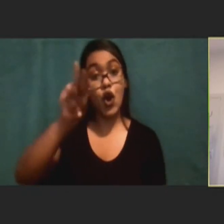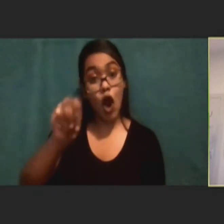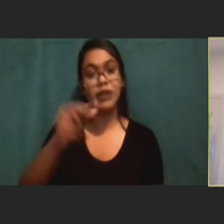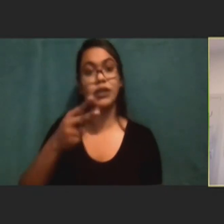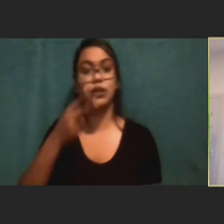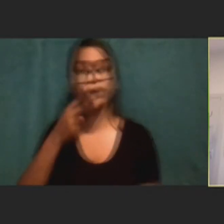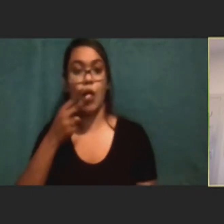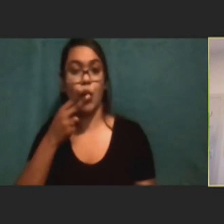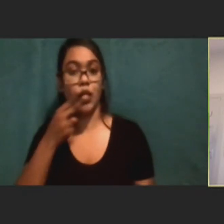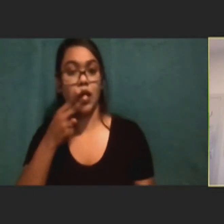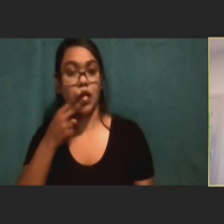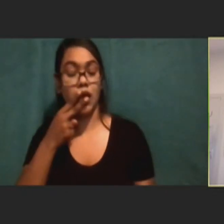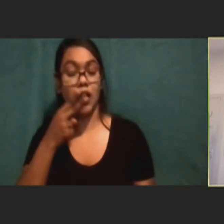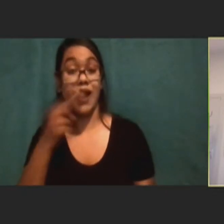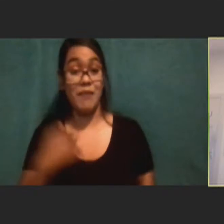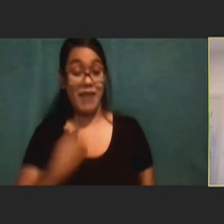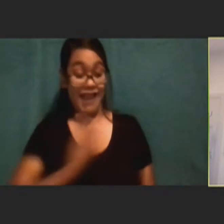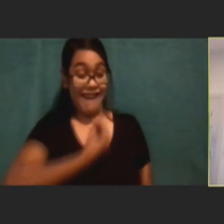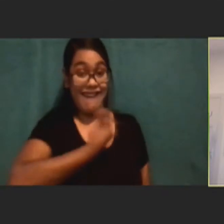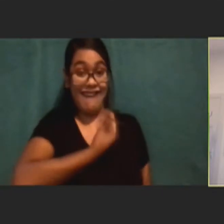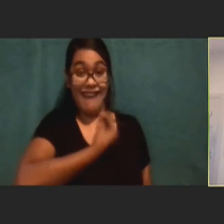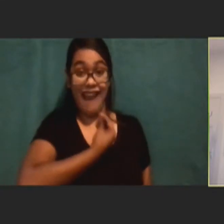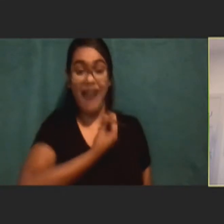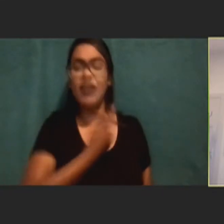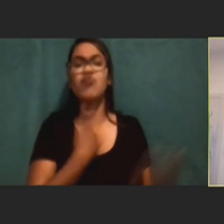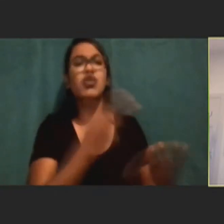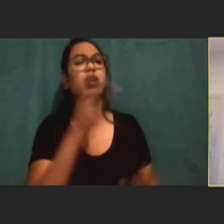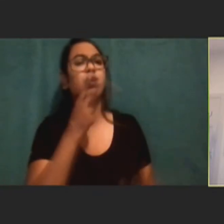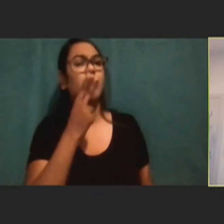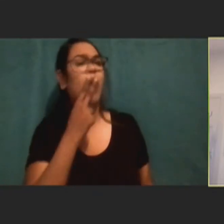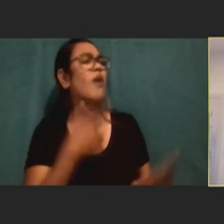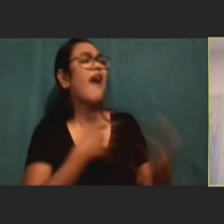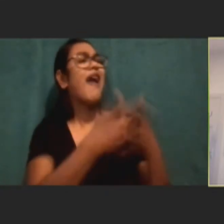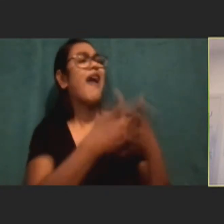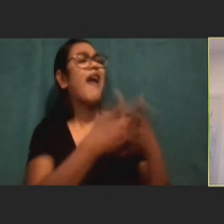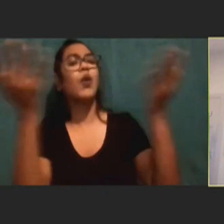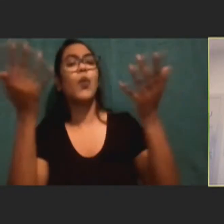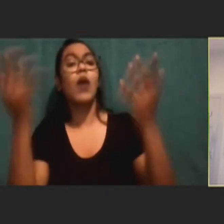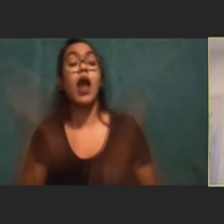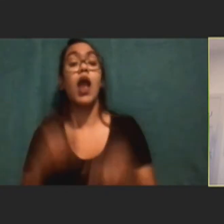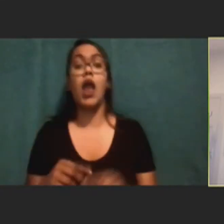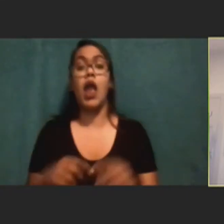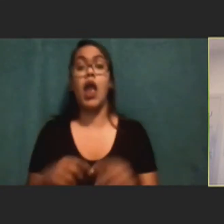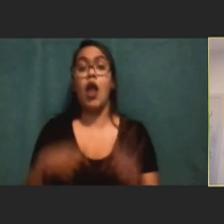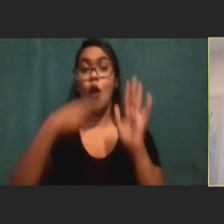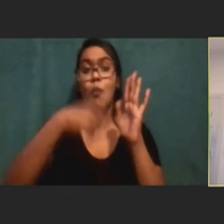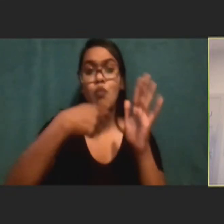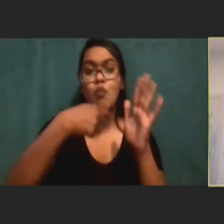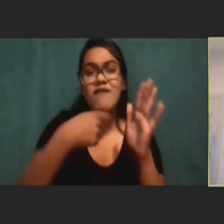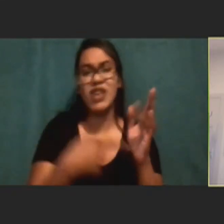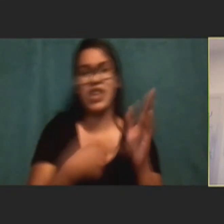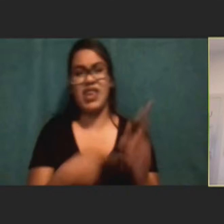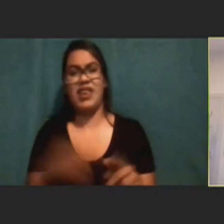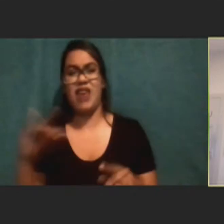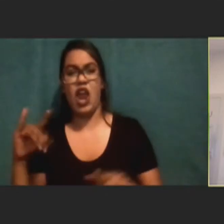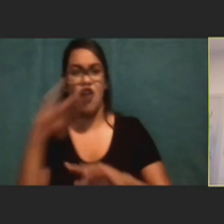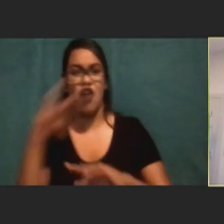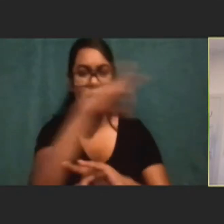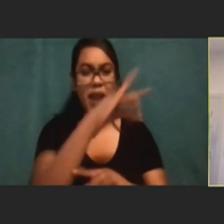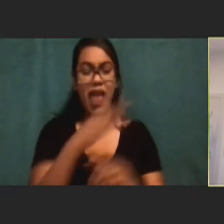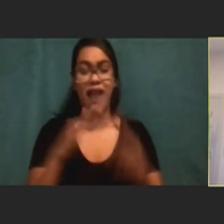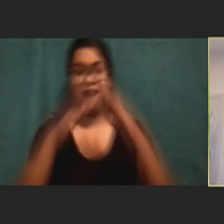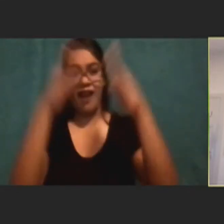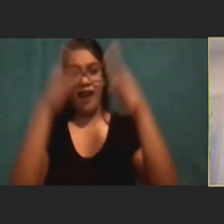person, anybody could smoke anywhere, any place, anytime, in the movies, in the airplanes, in motor cars, houses, shops,